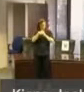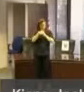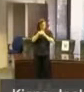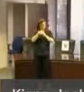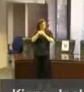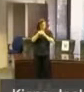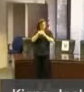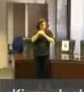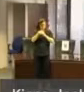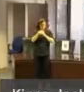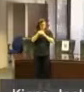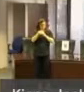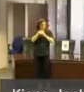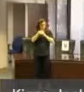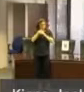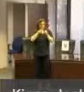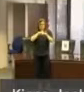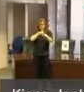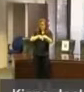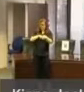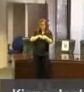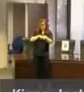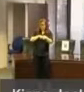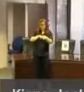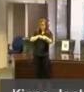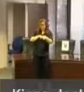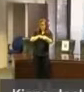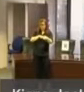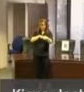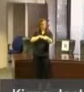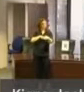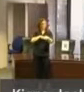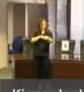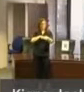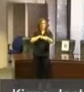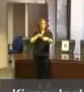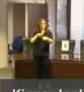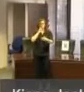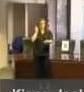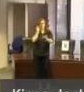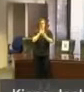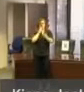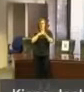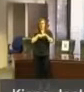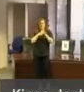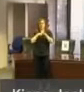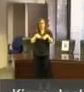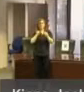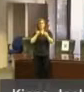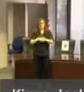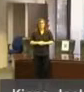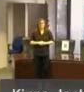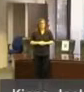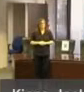Opposed? Abstaining? Hearing none, it is approved for initial adoption.